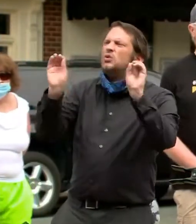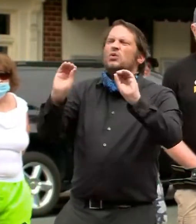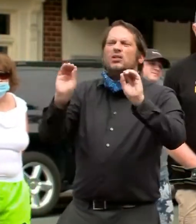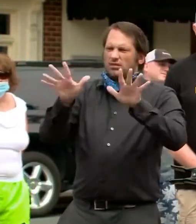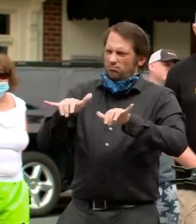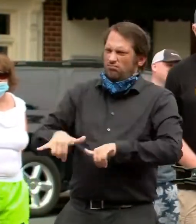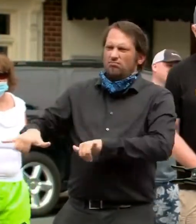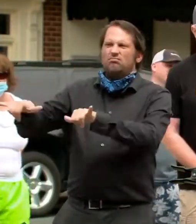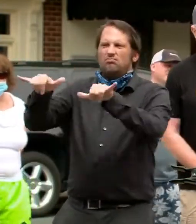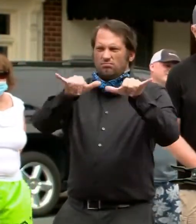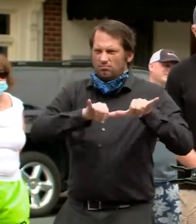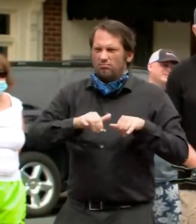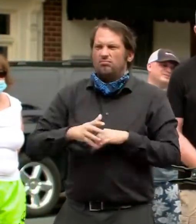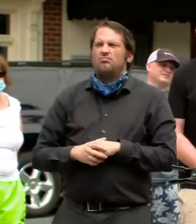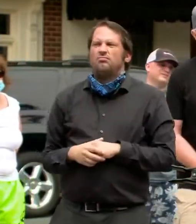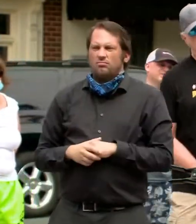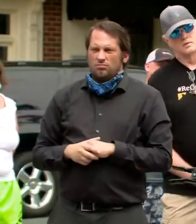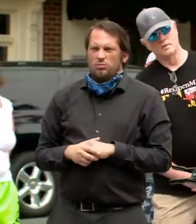We put out 25.